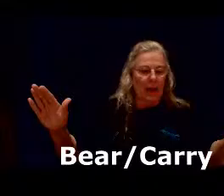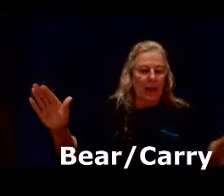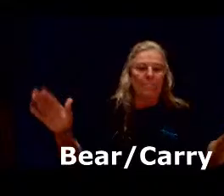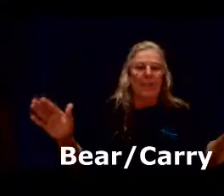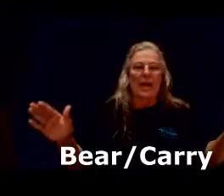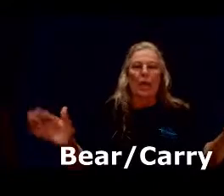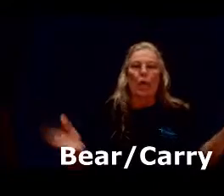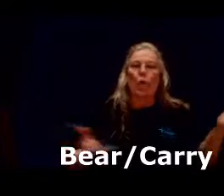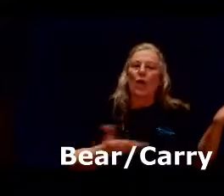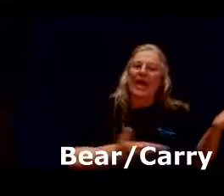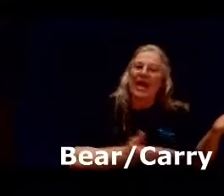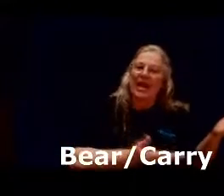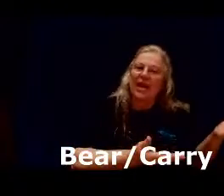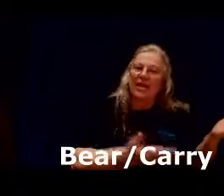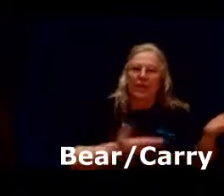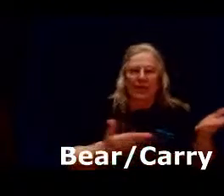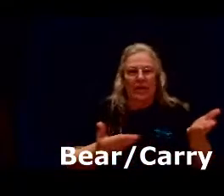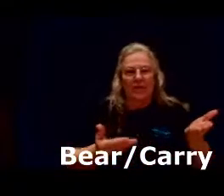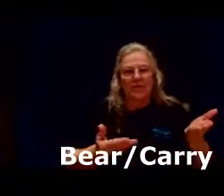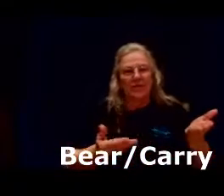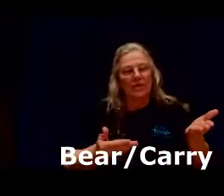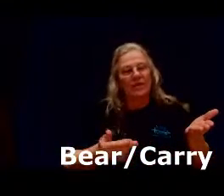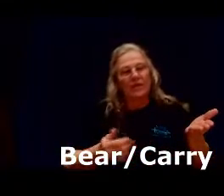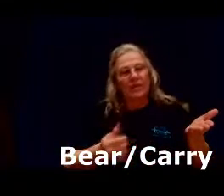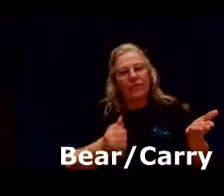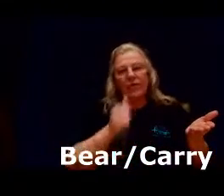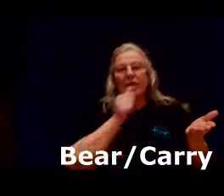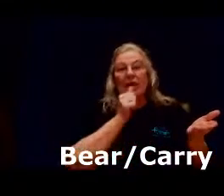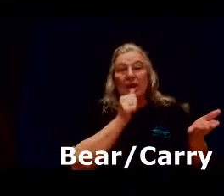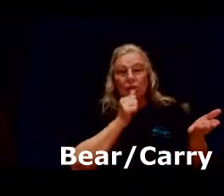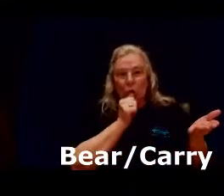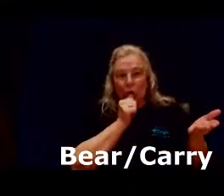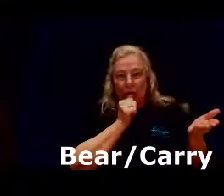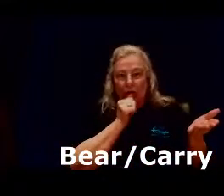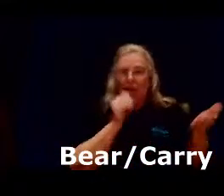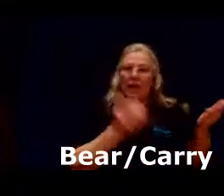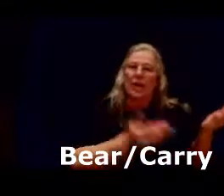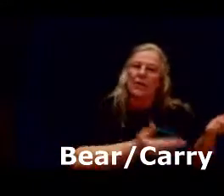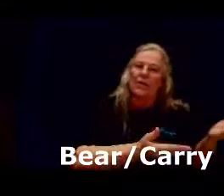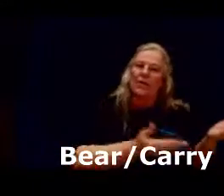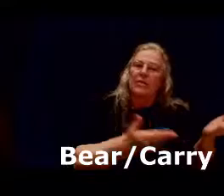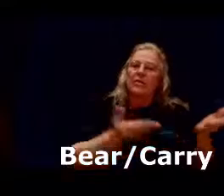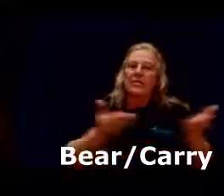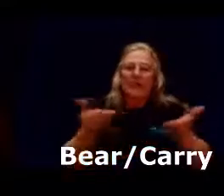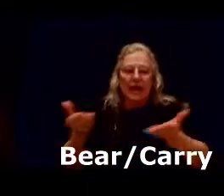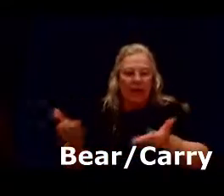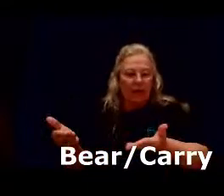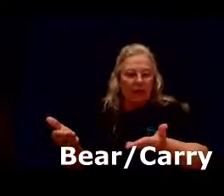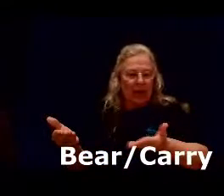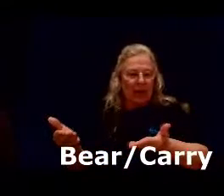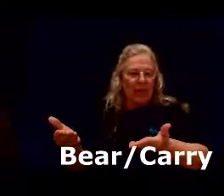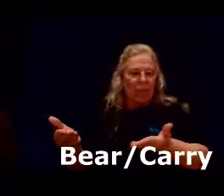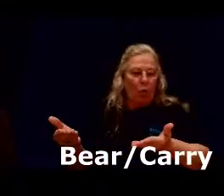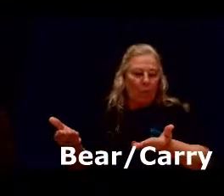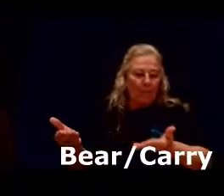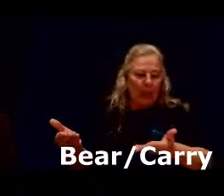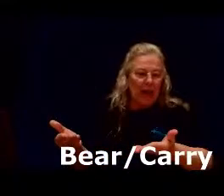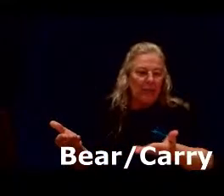bear or carry now that's a little different than enduring this is carry or bear